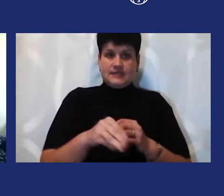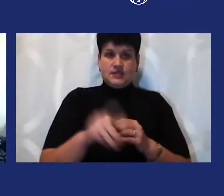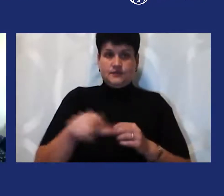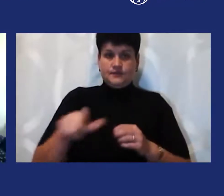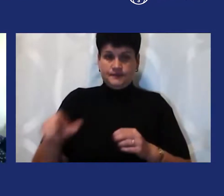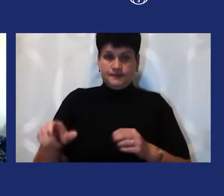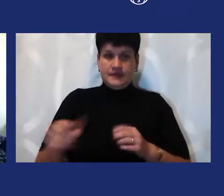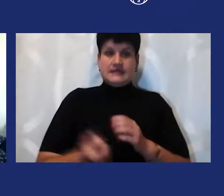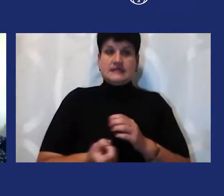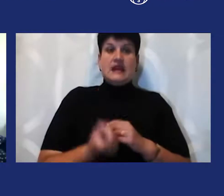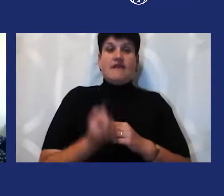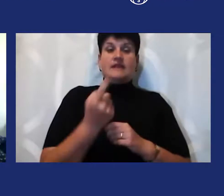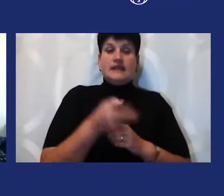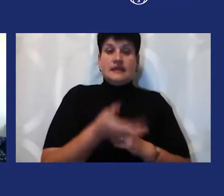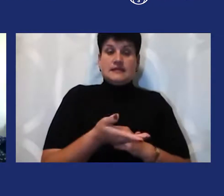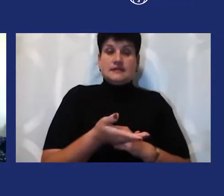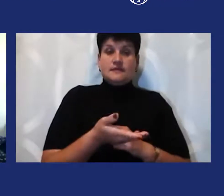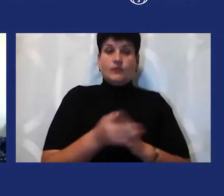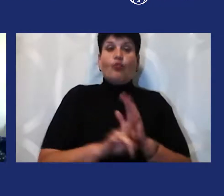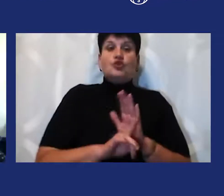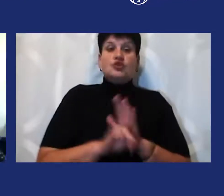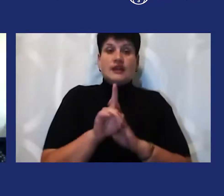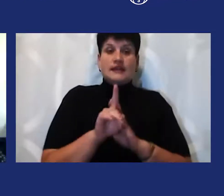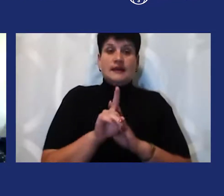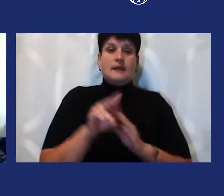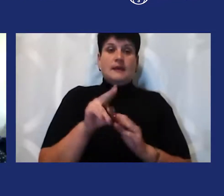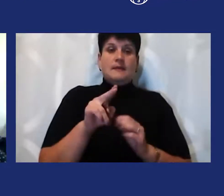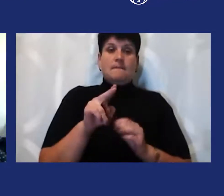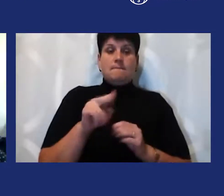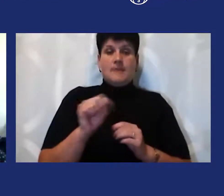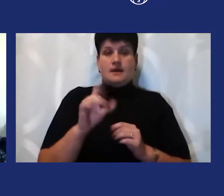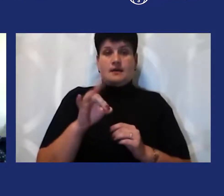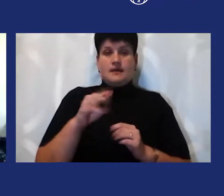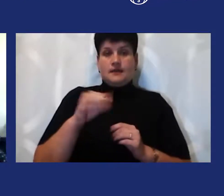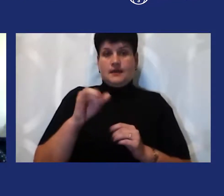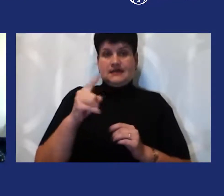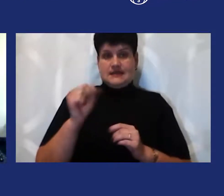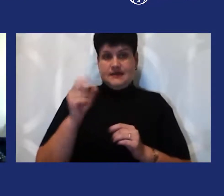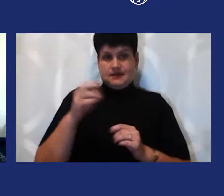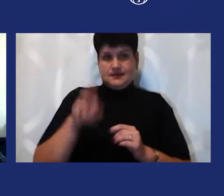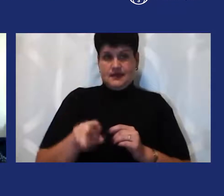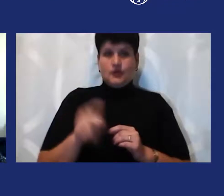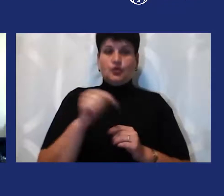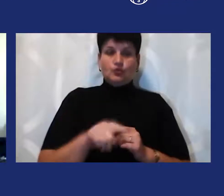over 10,000 voters, we have seen the process of